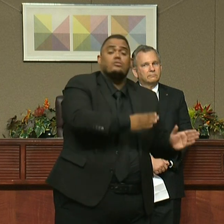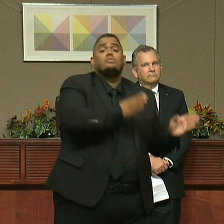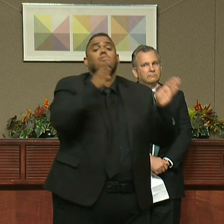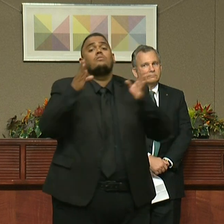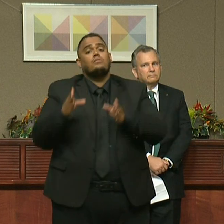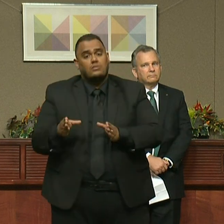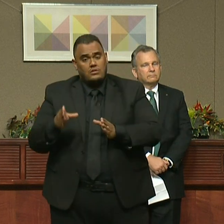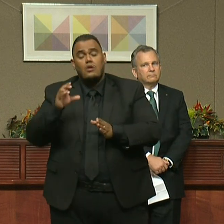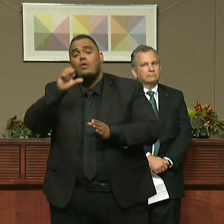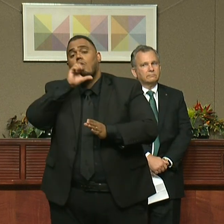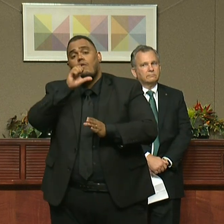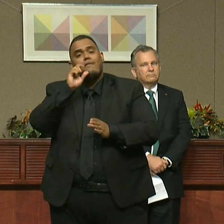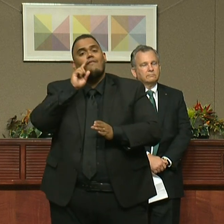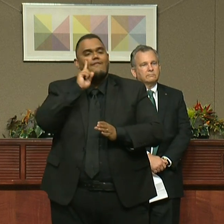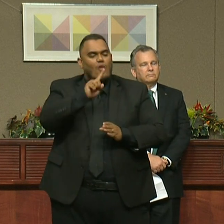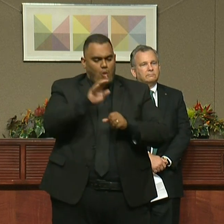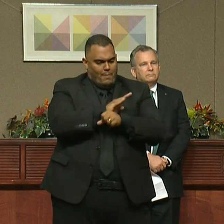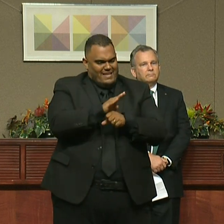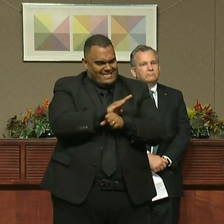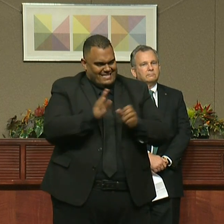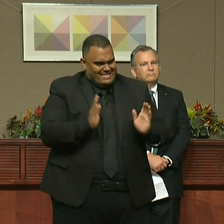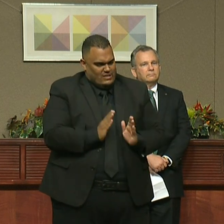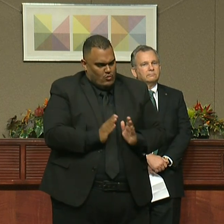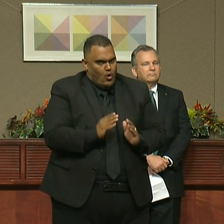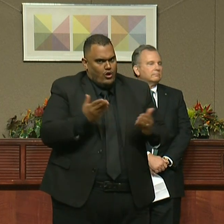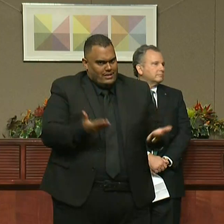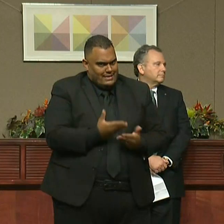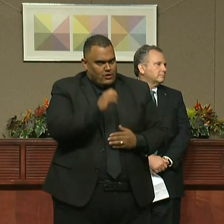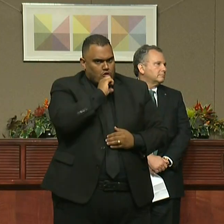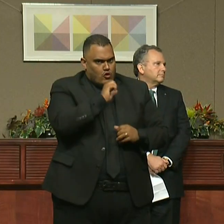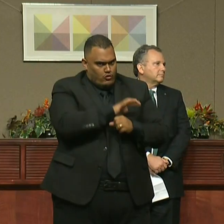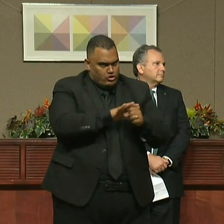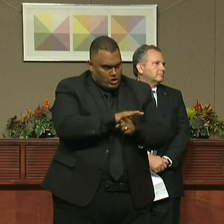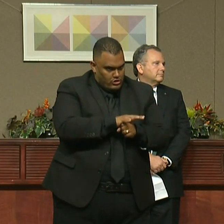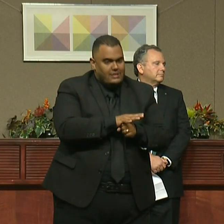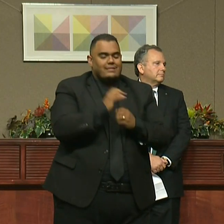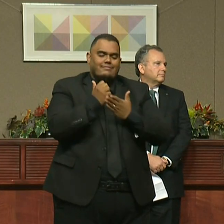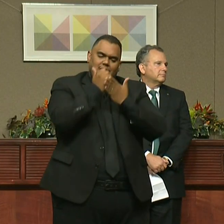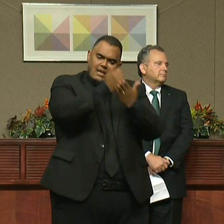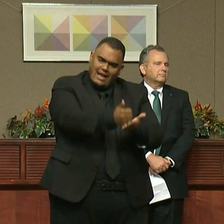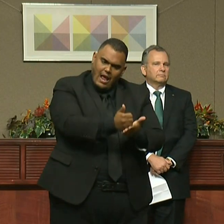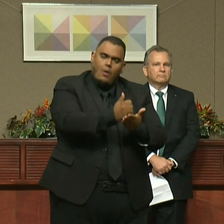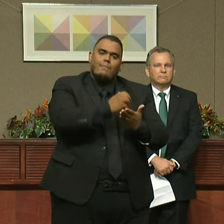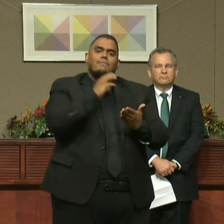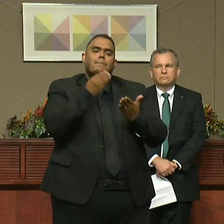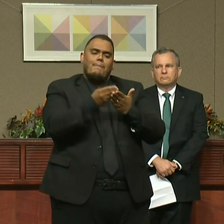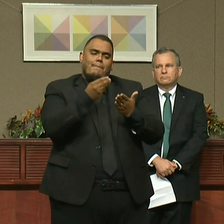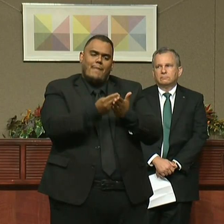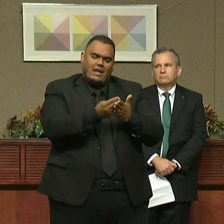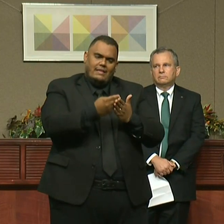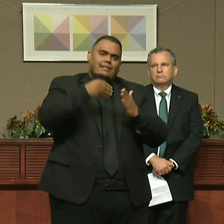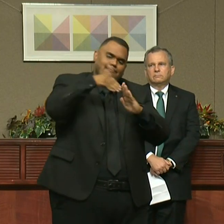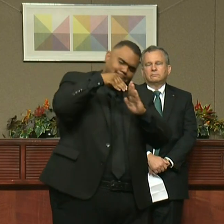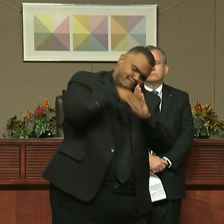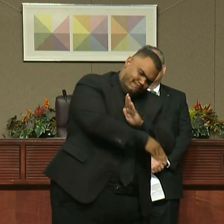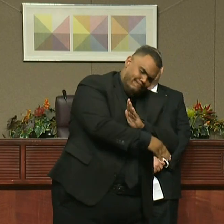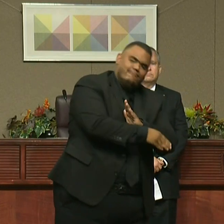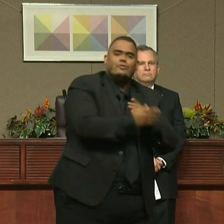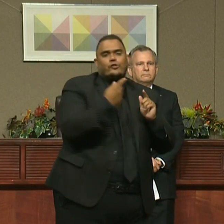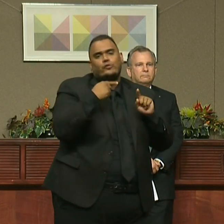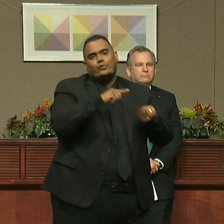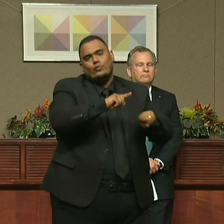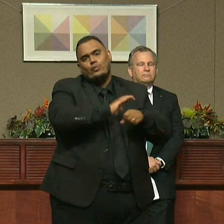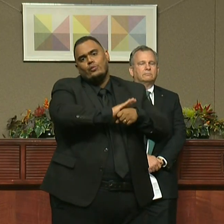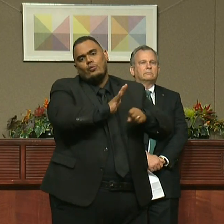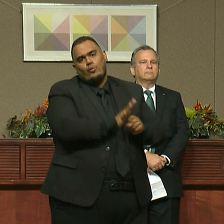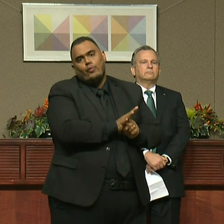and that is inclusive of the municipalities, to help offset lost revenue that they may have experienced